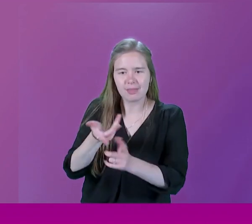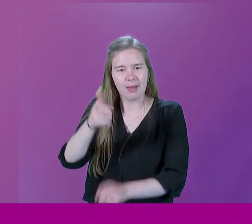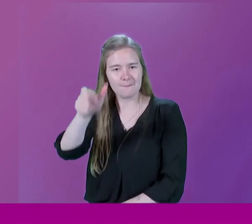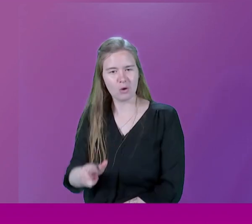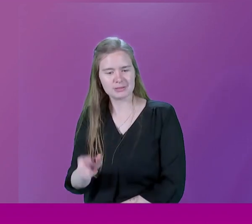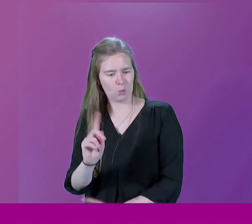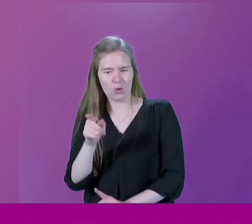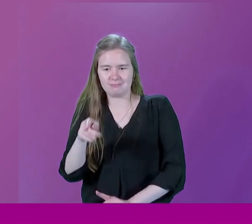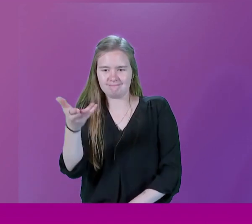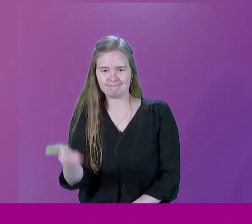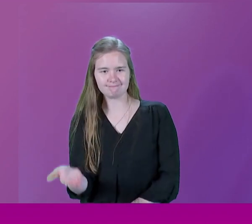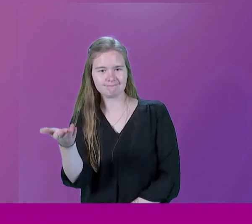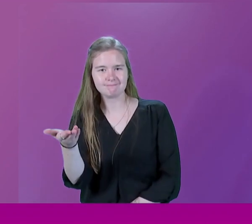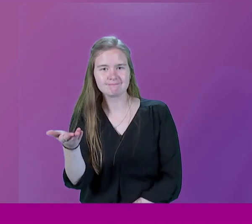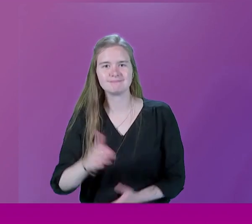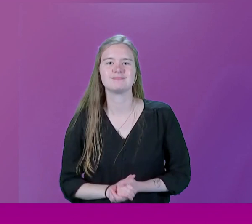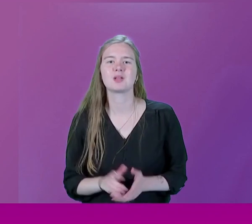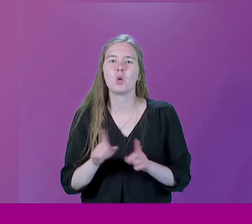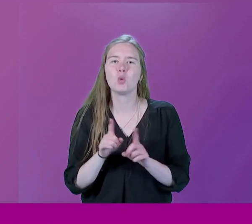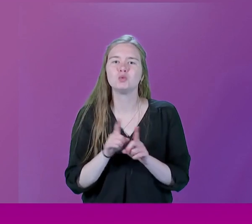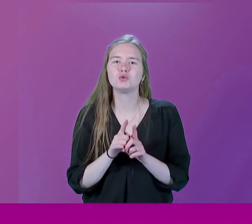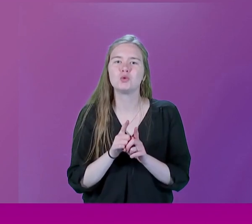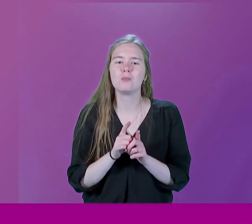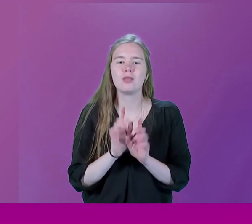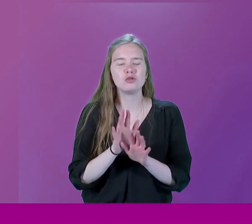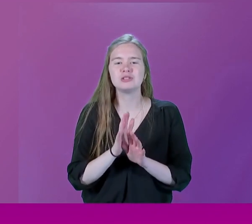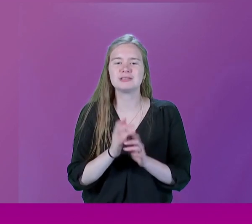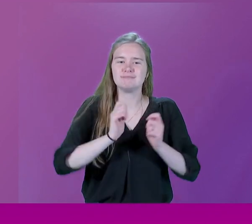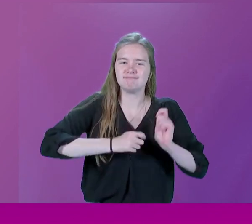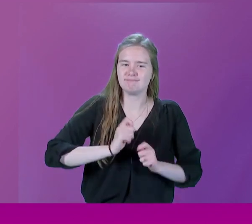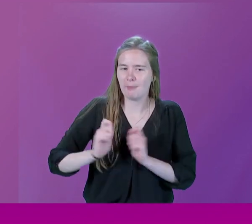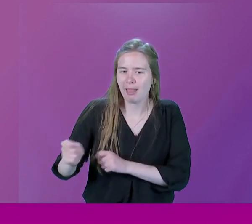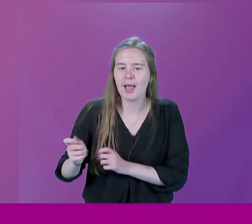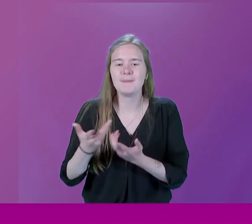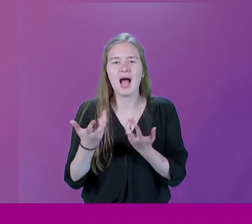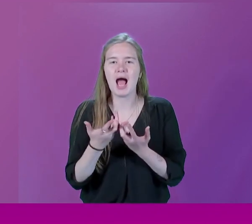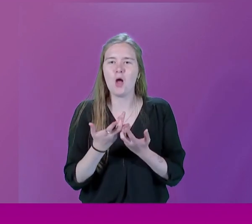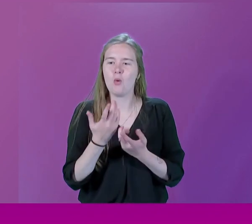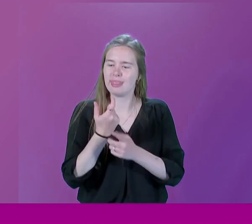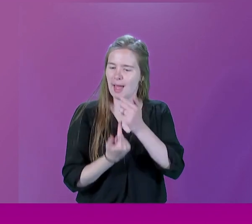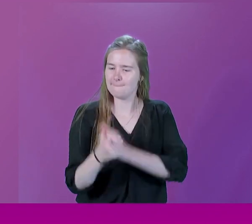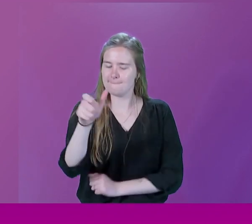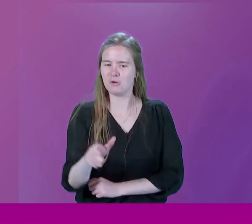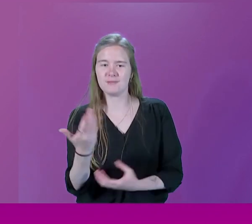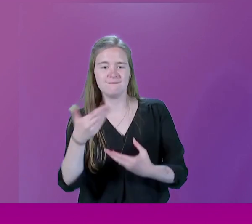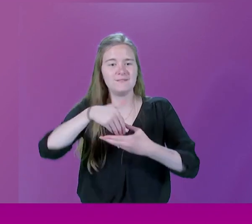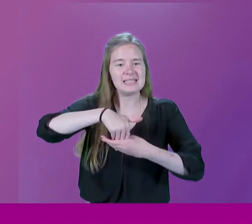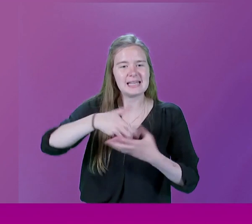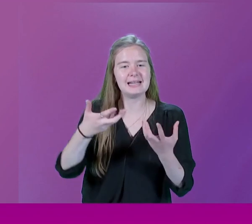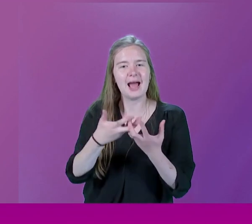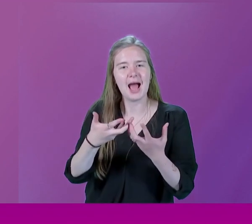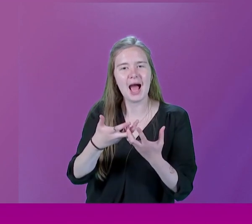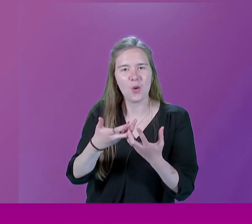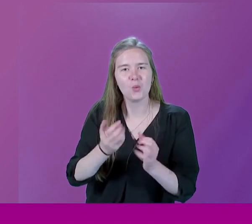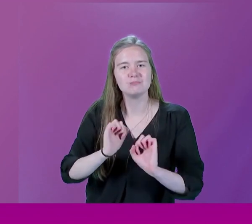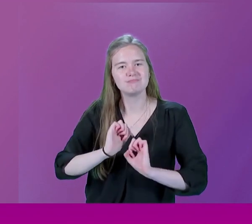that individual? And it's more than also just the playing, you know, how might that individual fit in? What